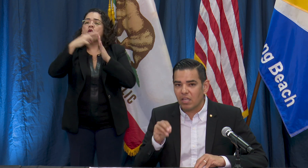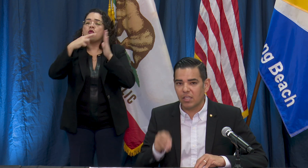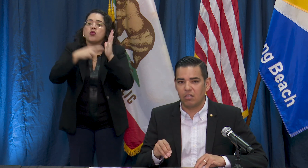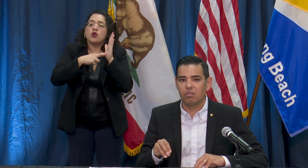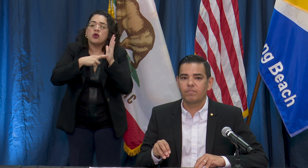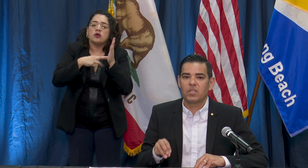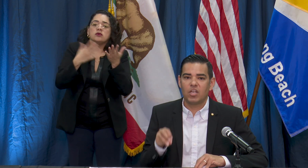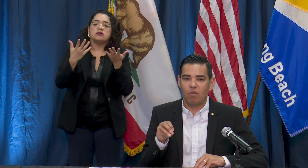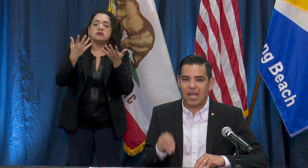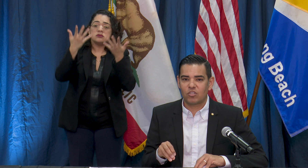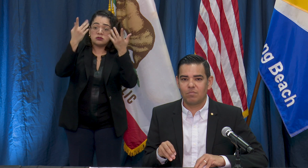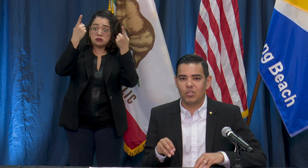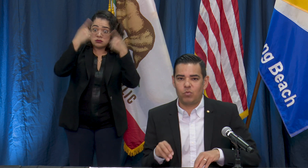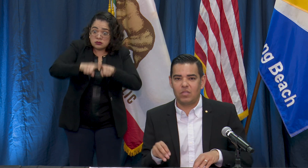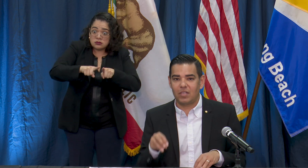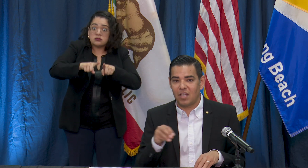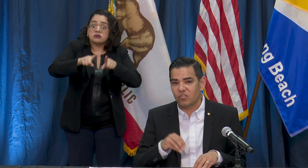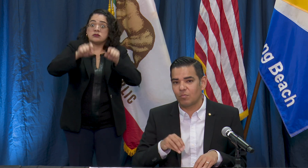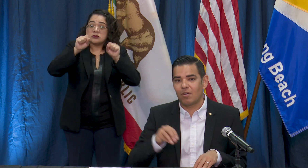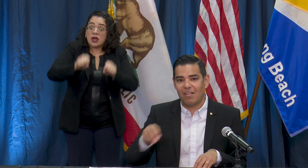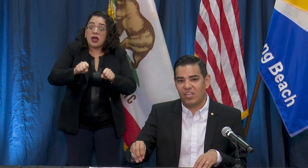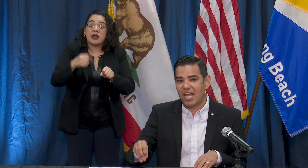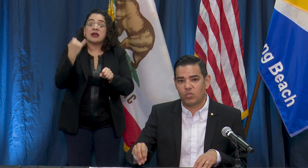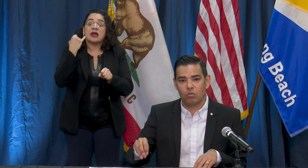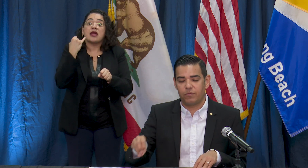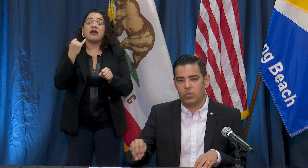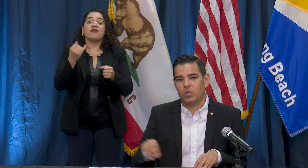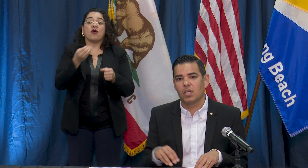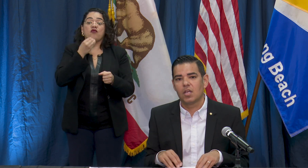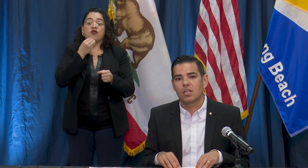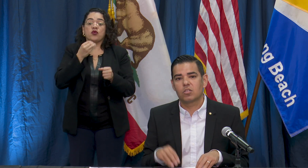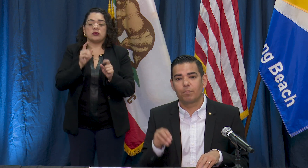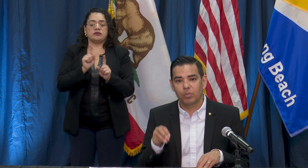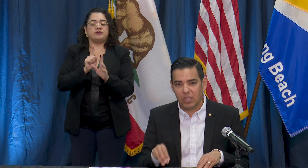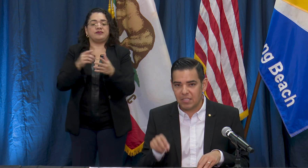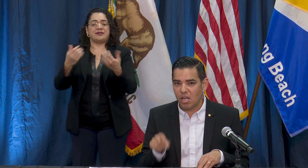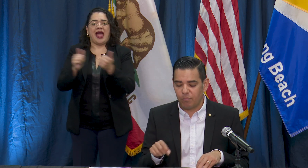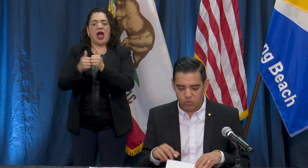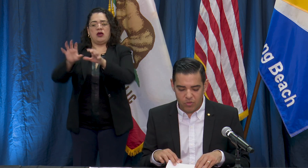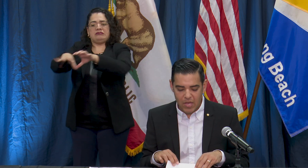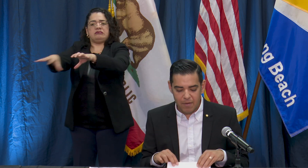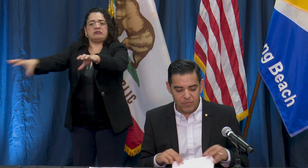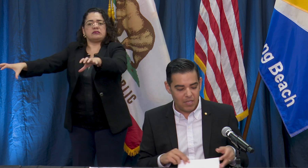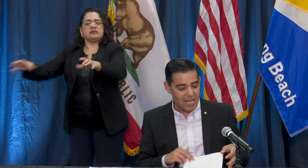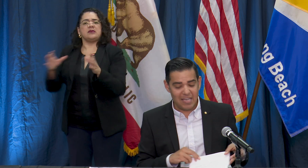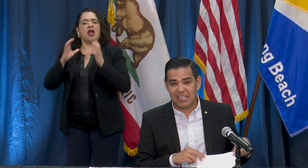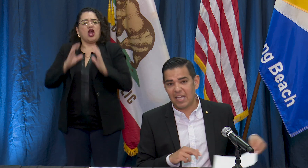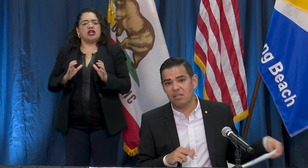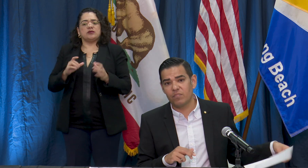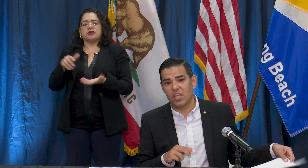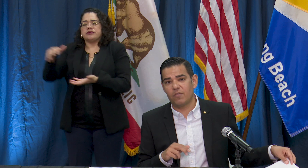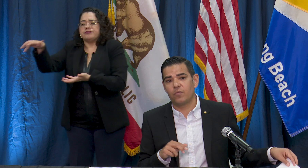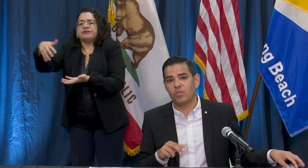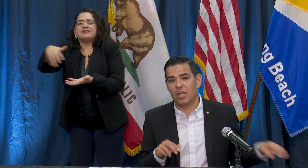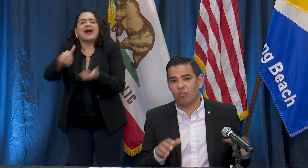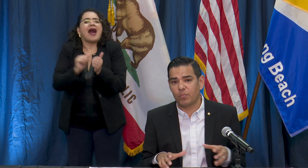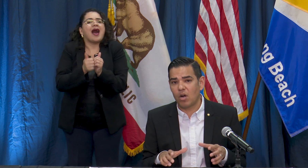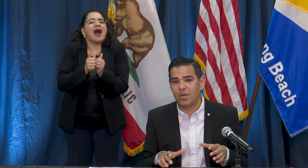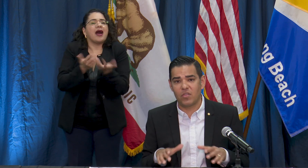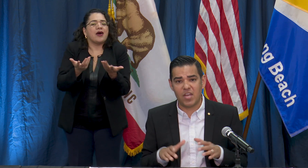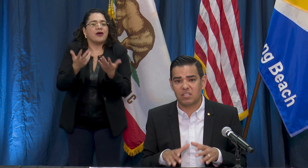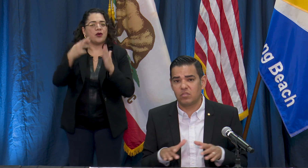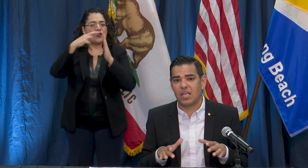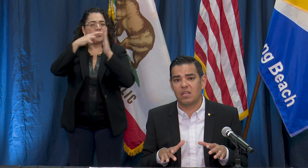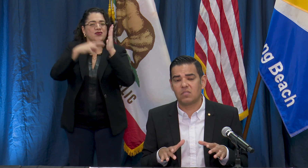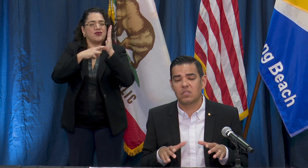there's very little interaction between the customer and the actual food. So please help us with that. And again, if the health